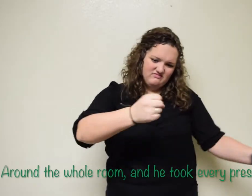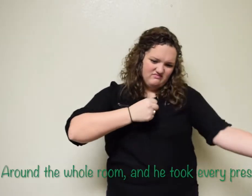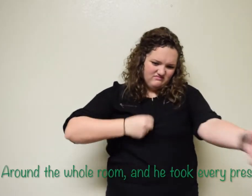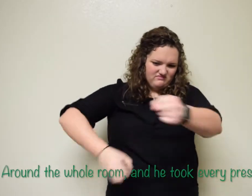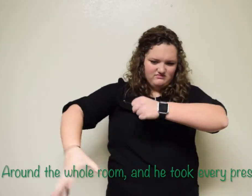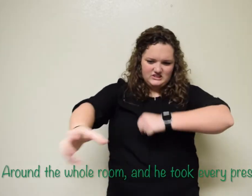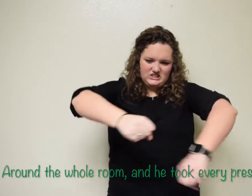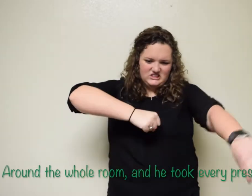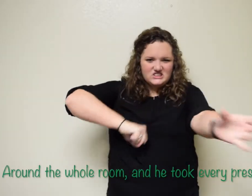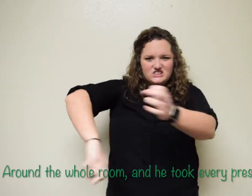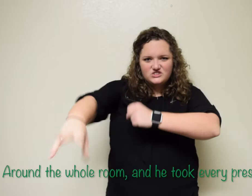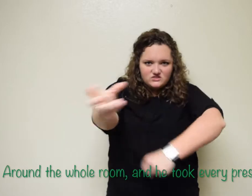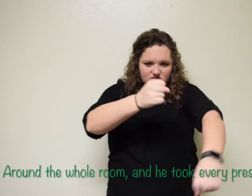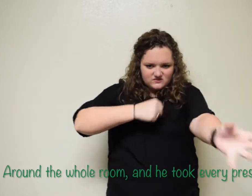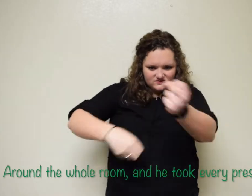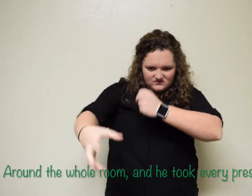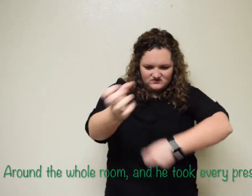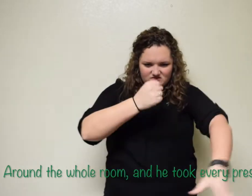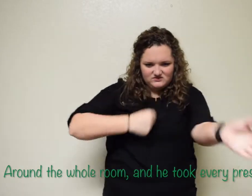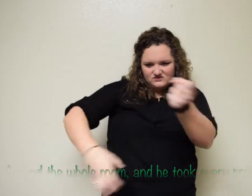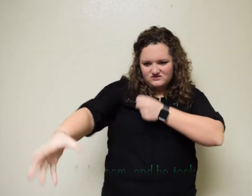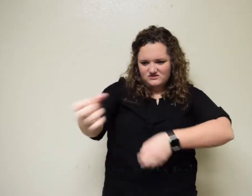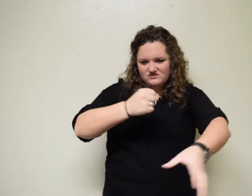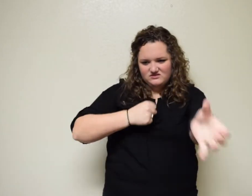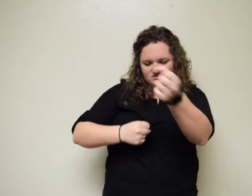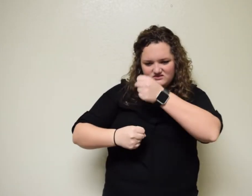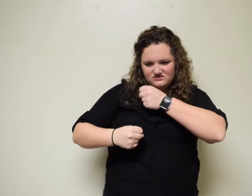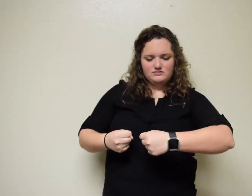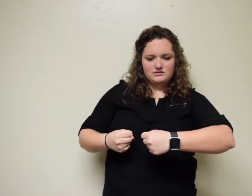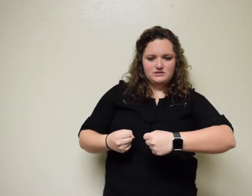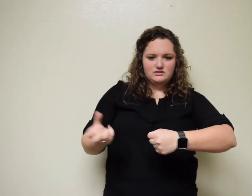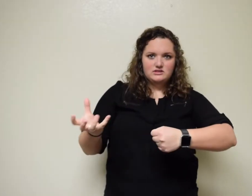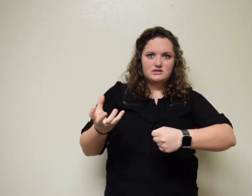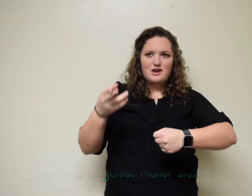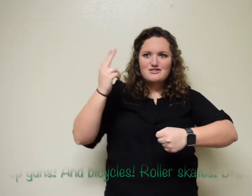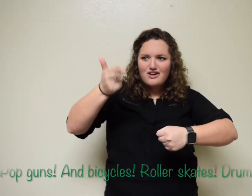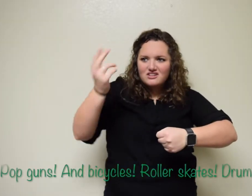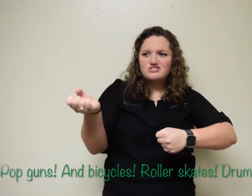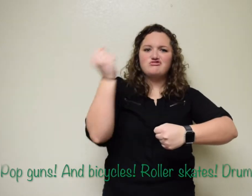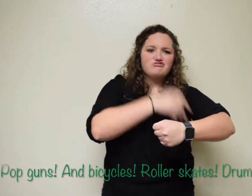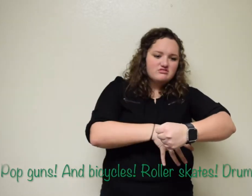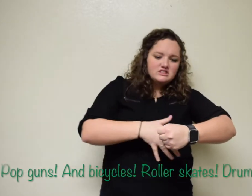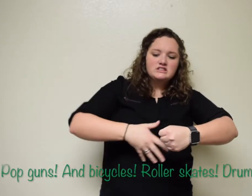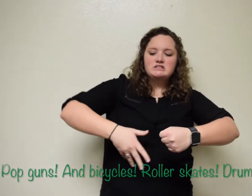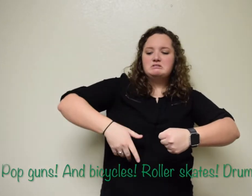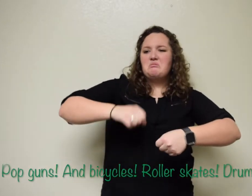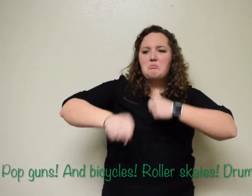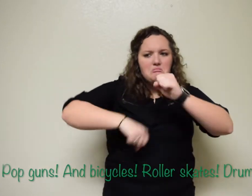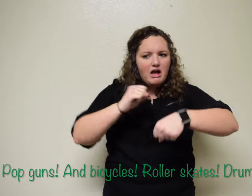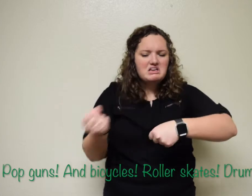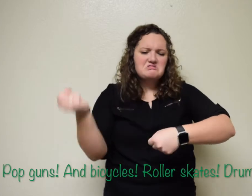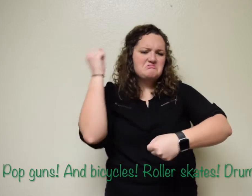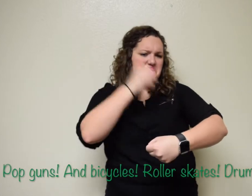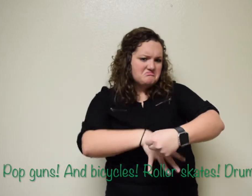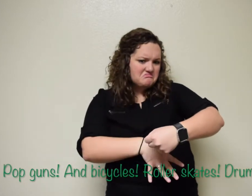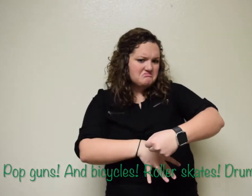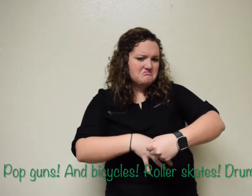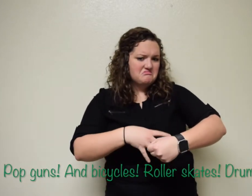and he took every present pop guns and bicycles roller skates